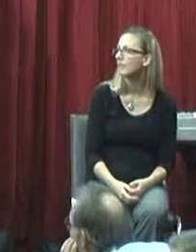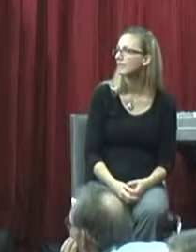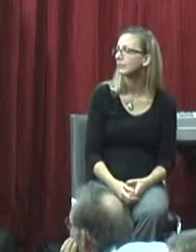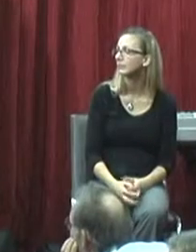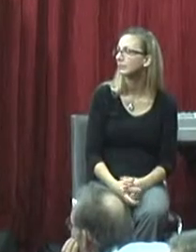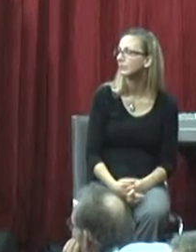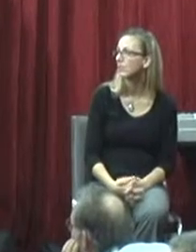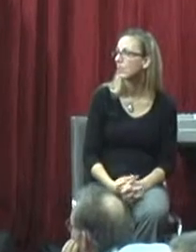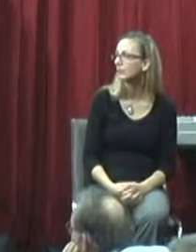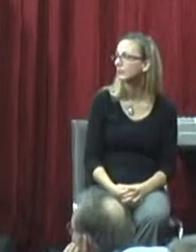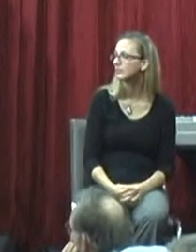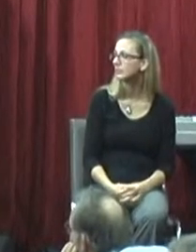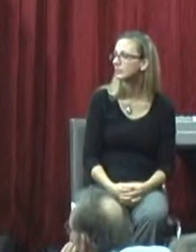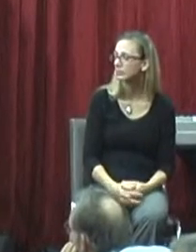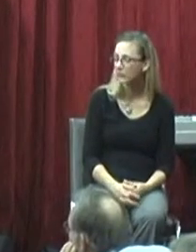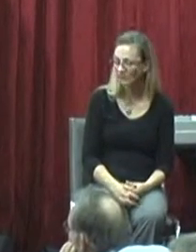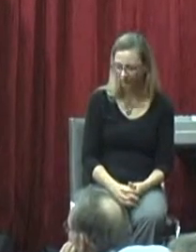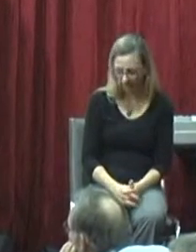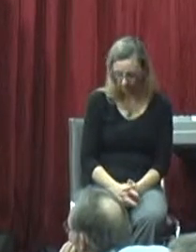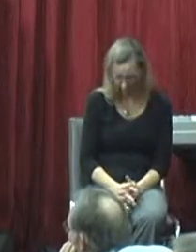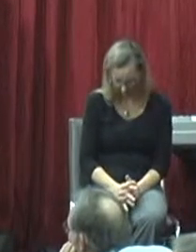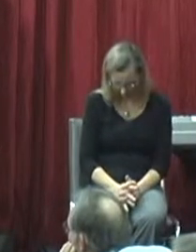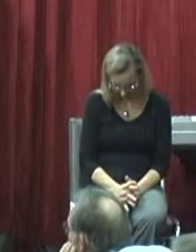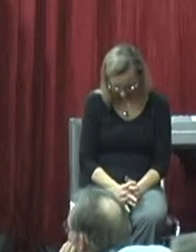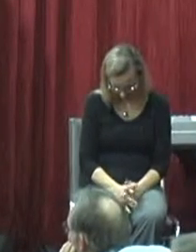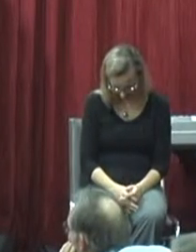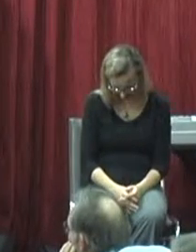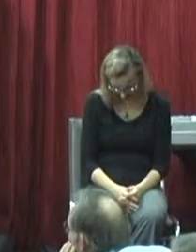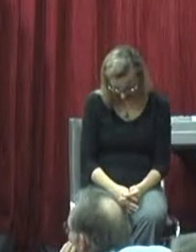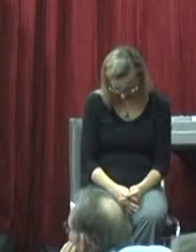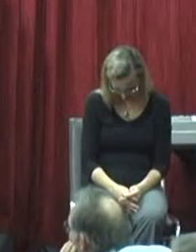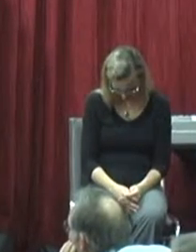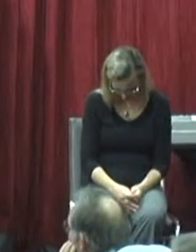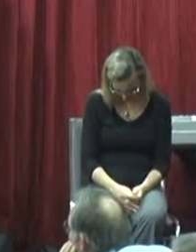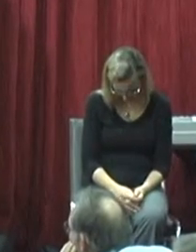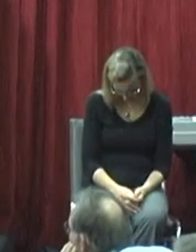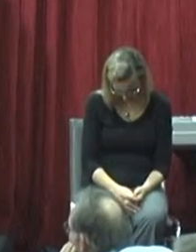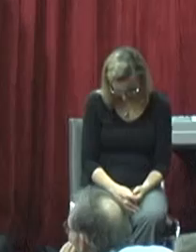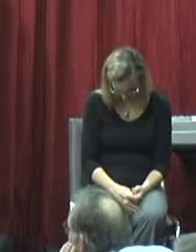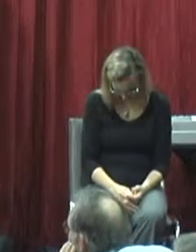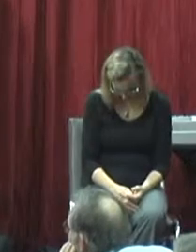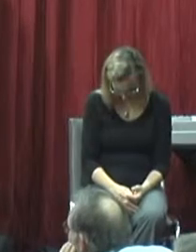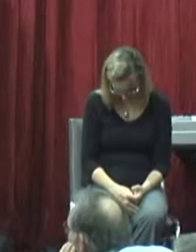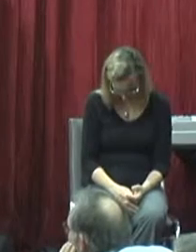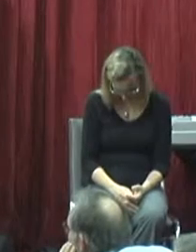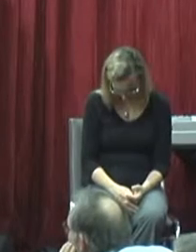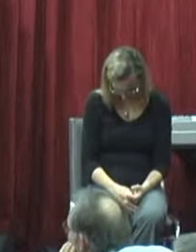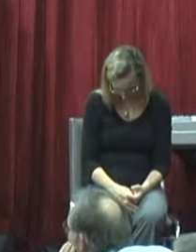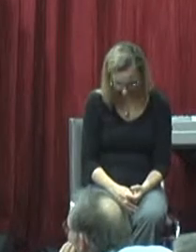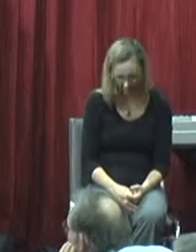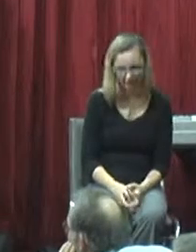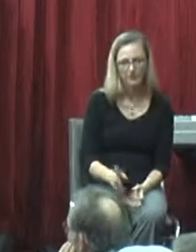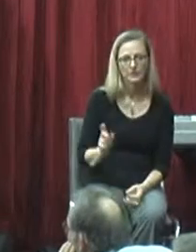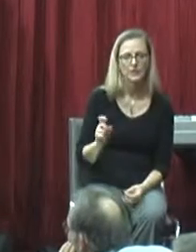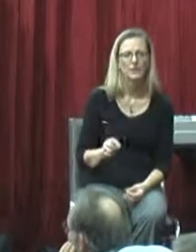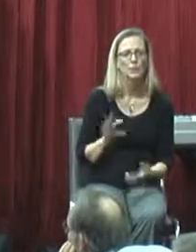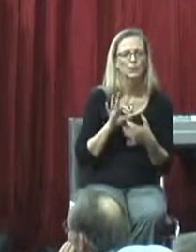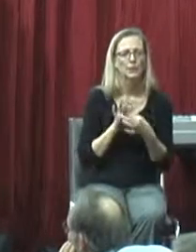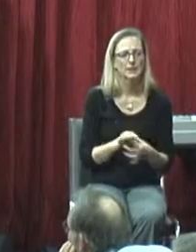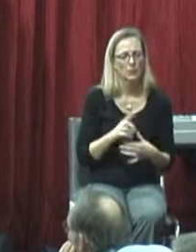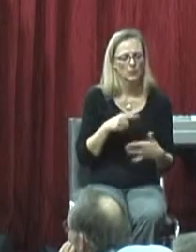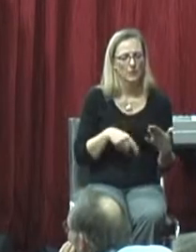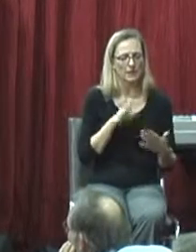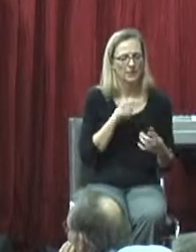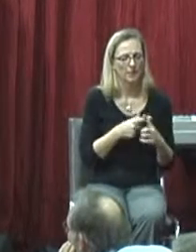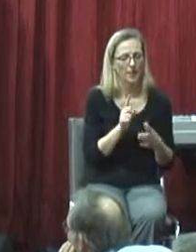to what I talked about last week, that we all have a need to have an attitude of gratitude, to